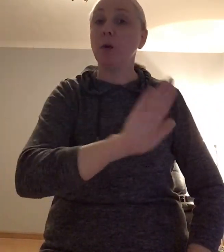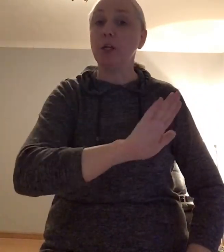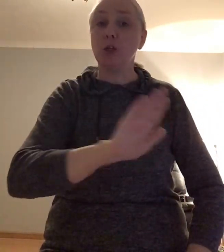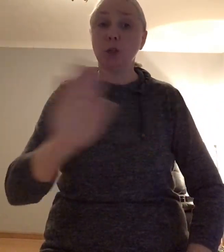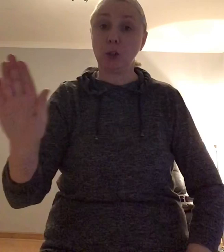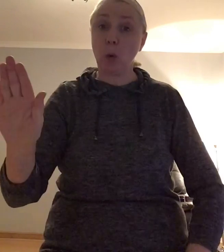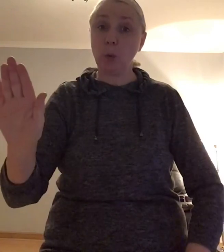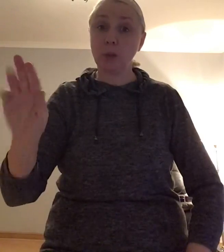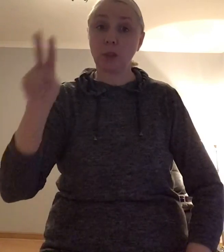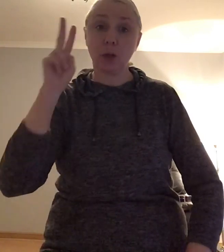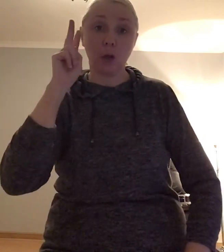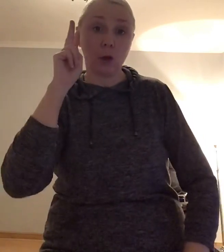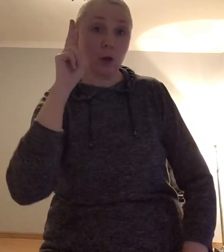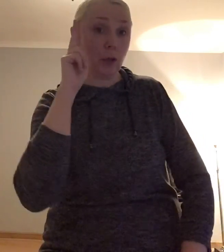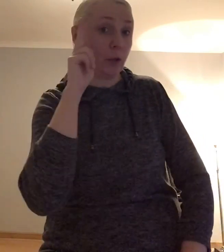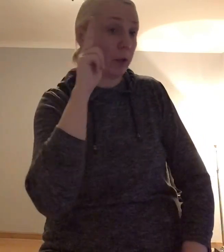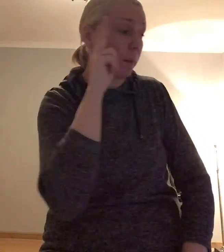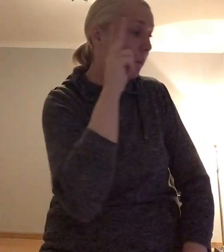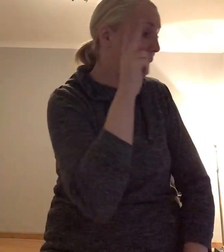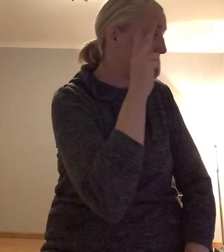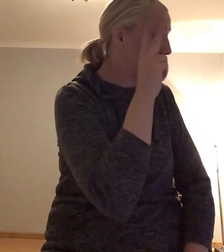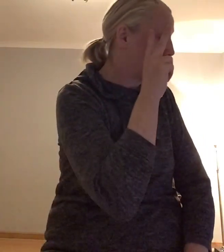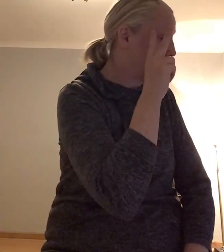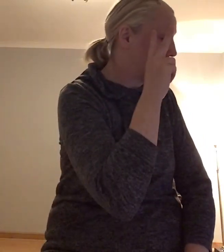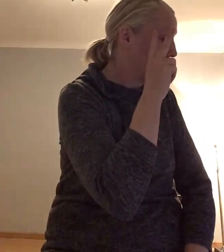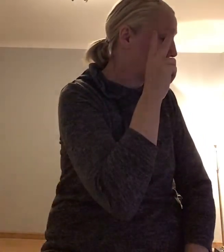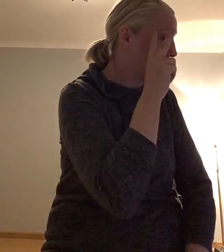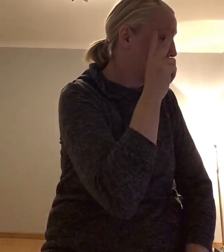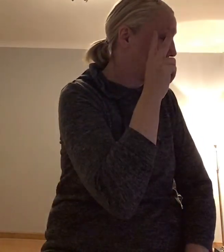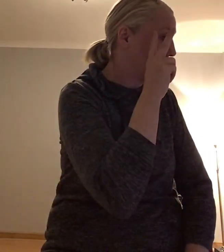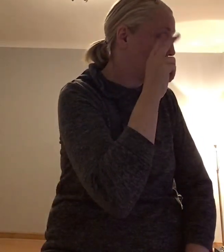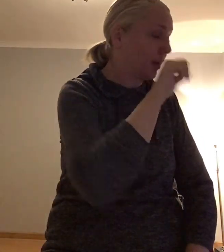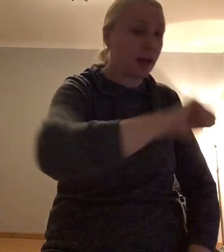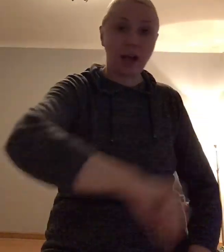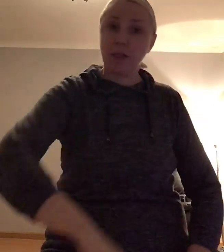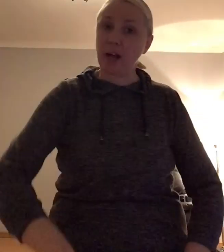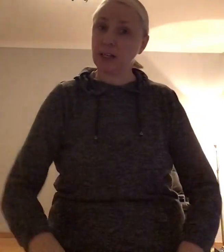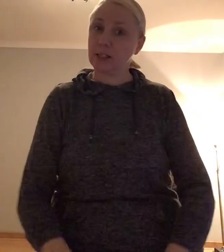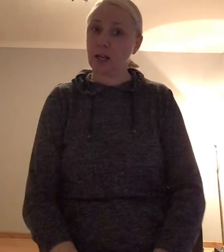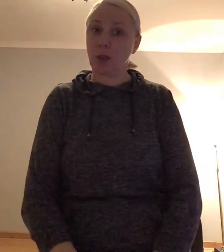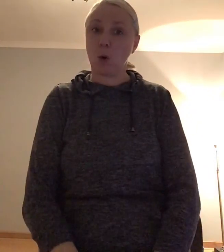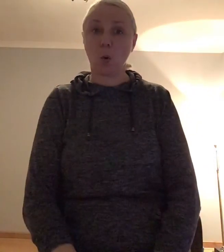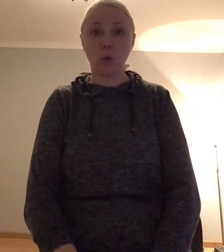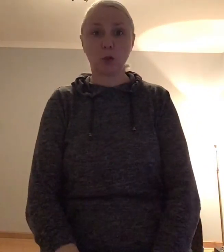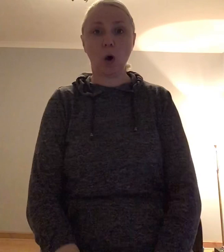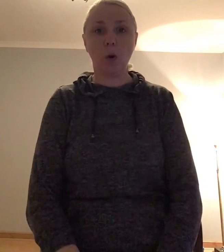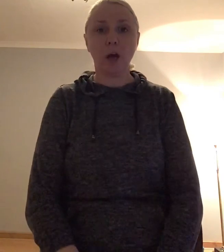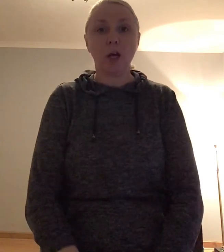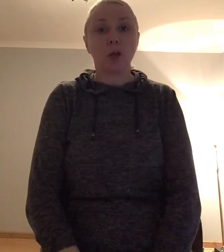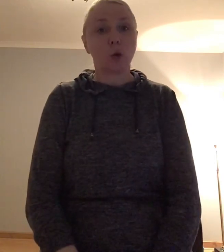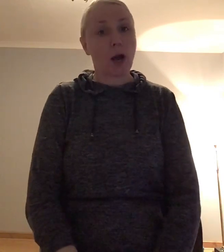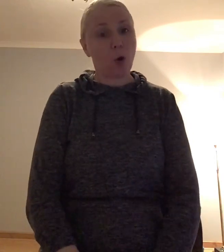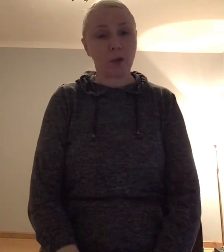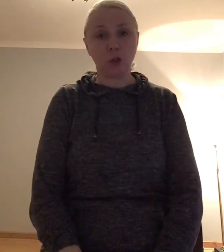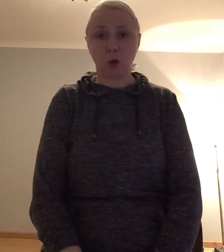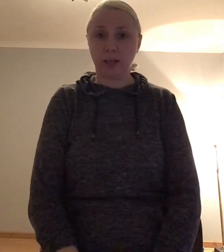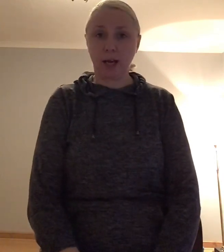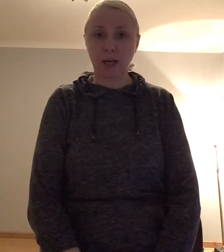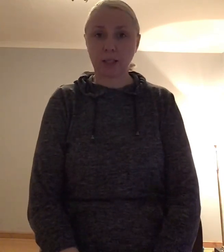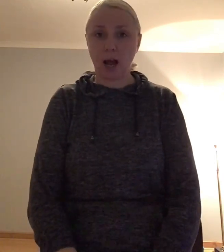we don't look back. And that's the whole song. So I hope you enjoyed that.